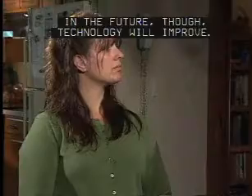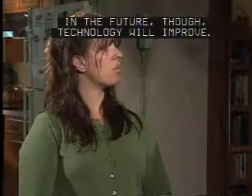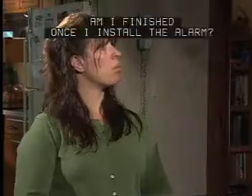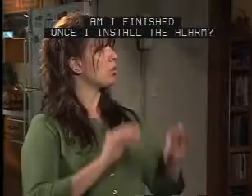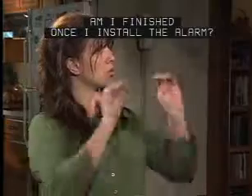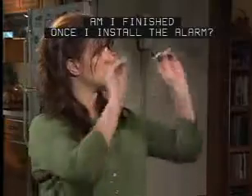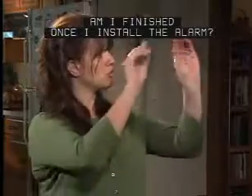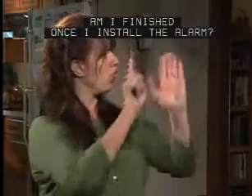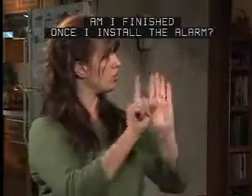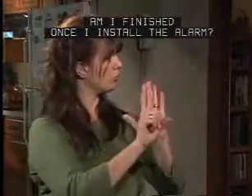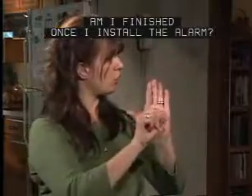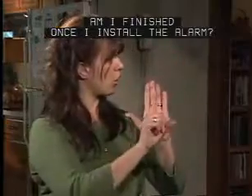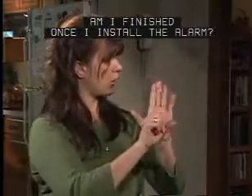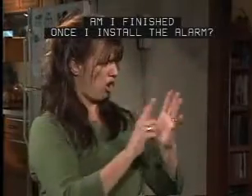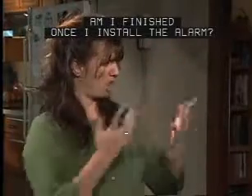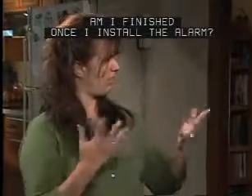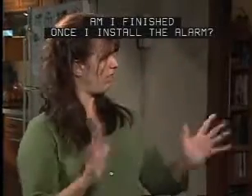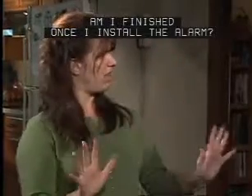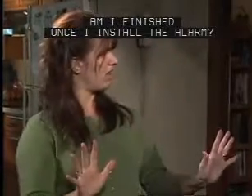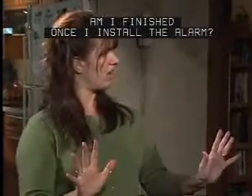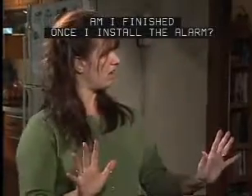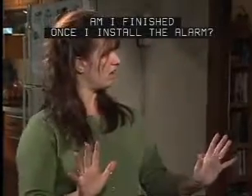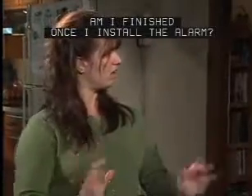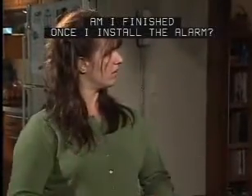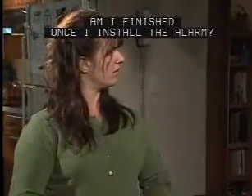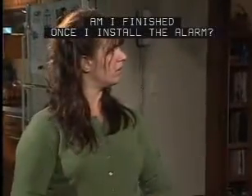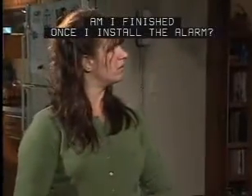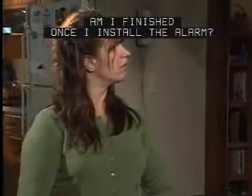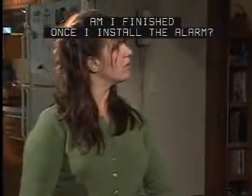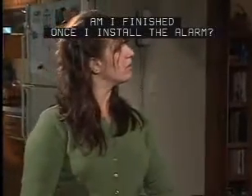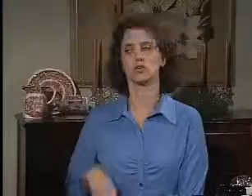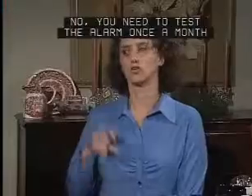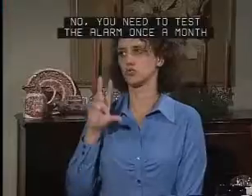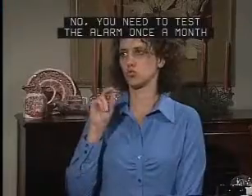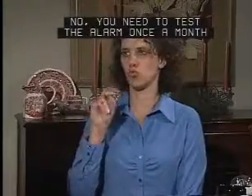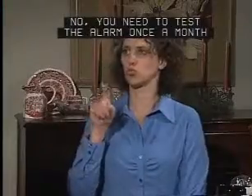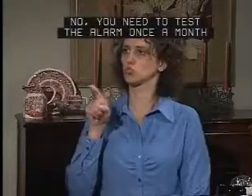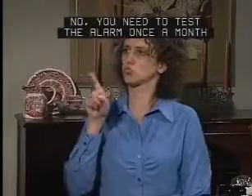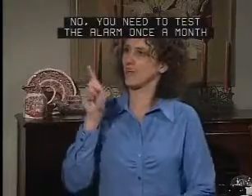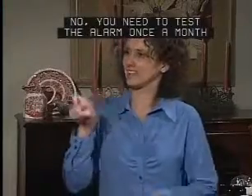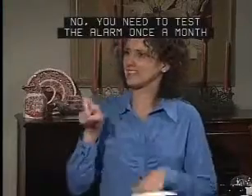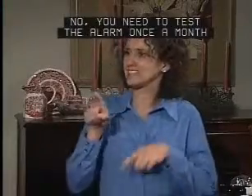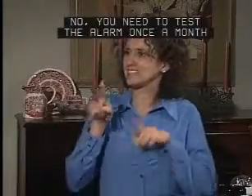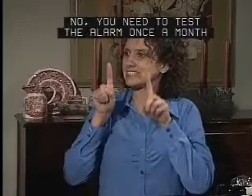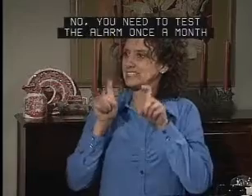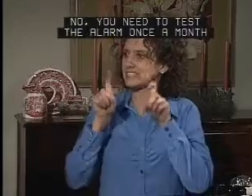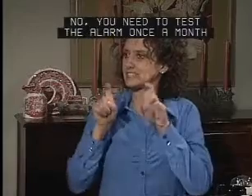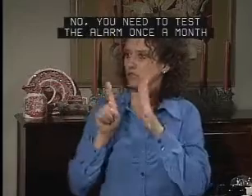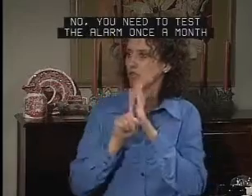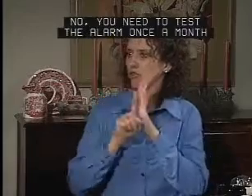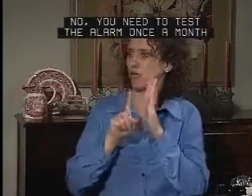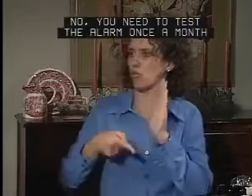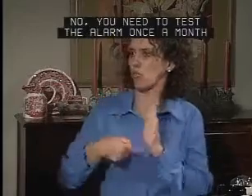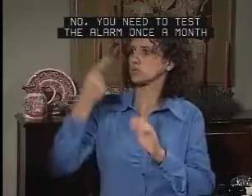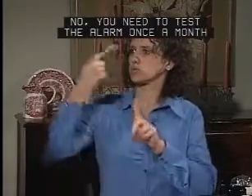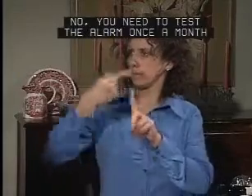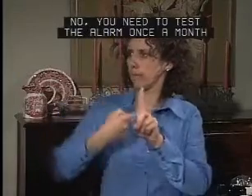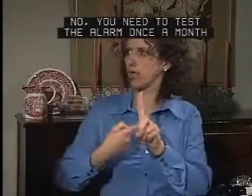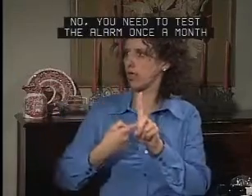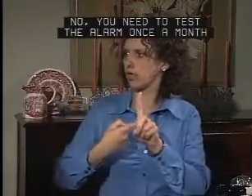Am I finished once I install the alarm? No, You need to test the alarm once a month